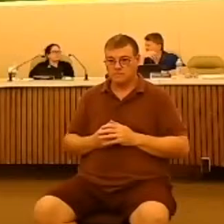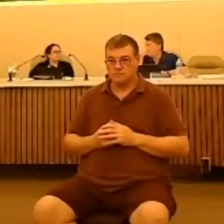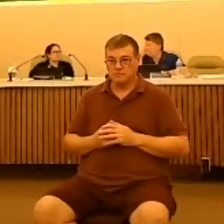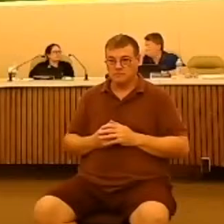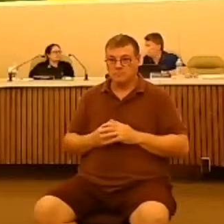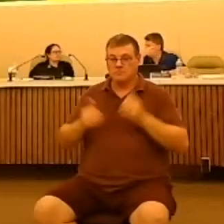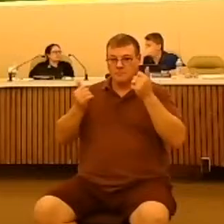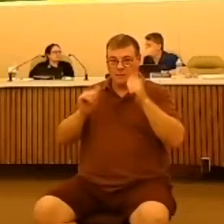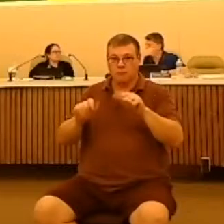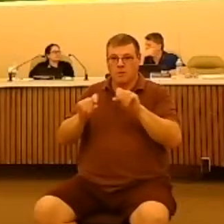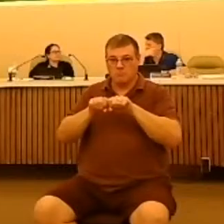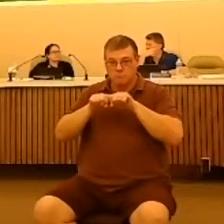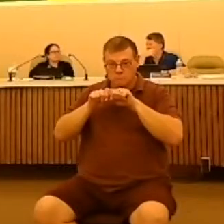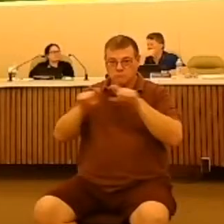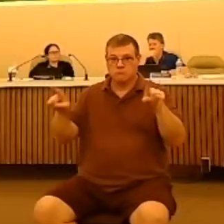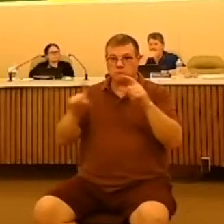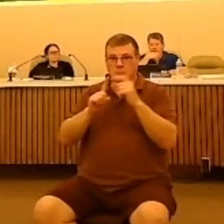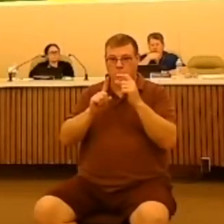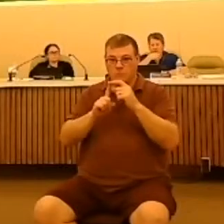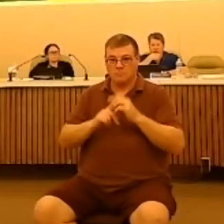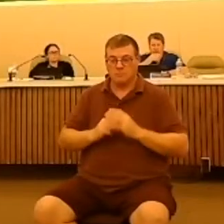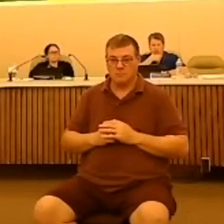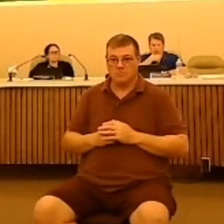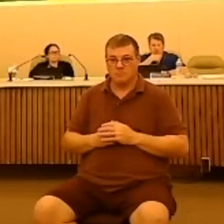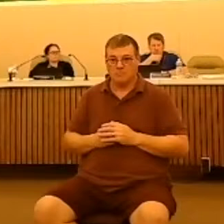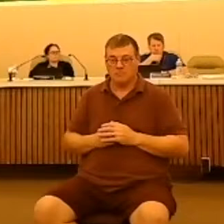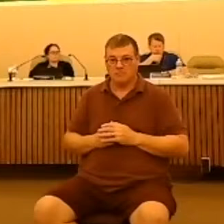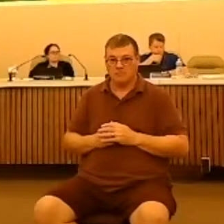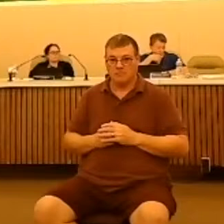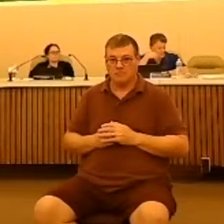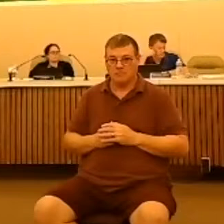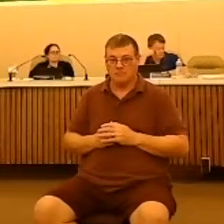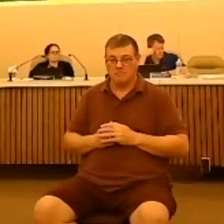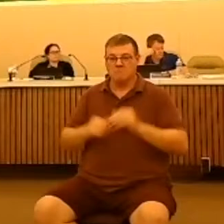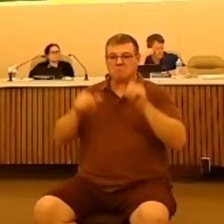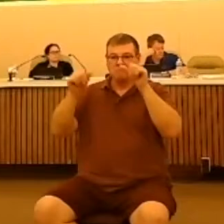To try to get the word out. We'll post it to Henrietta, highlights, stuff like that.